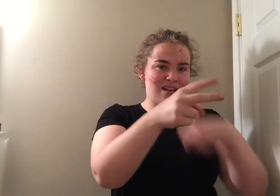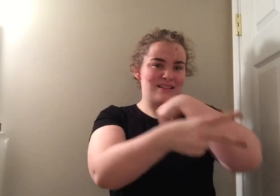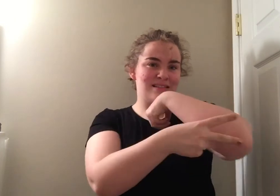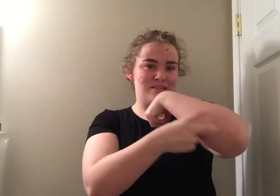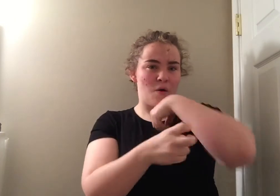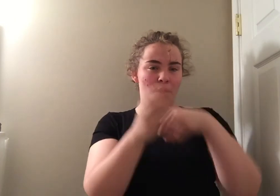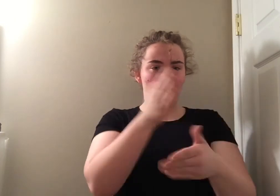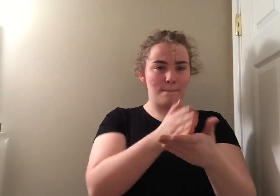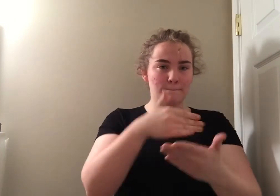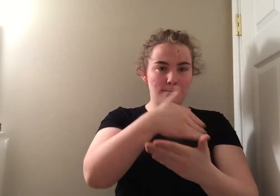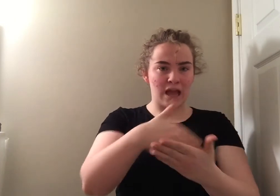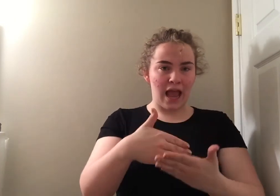James.